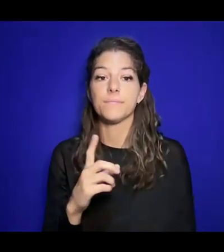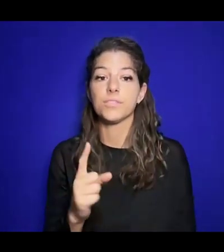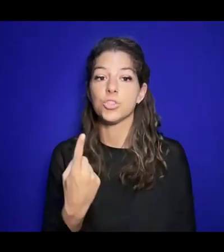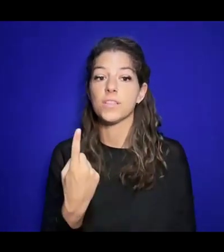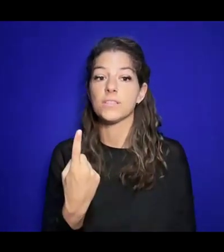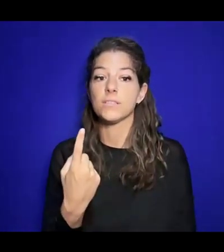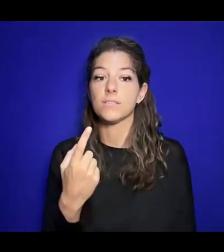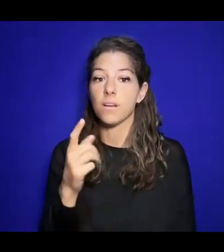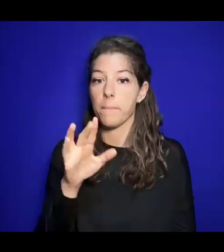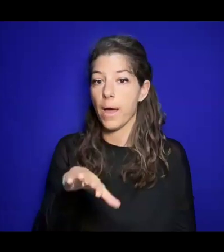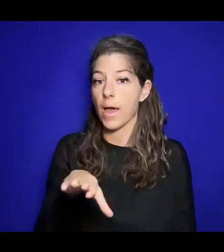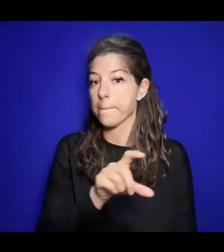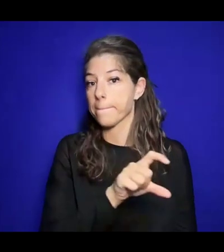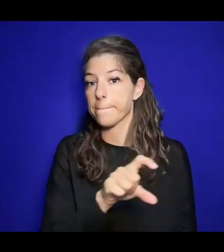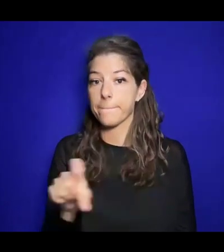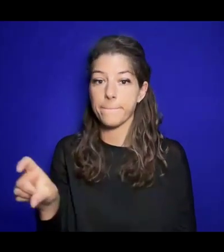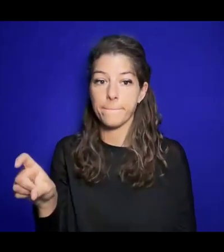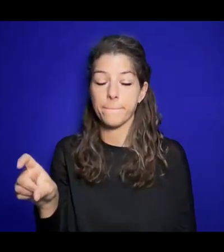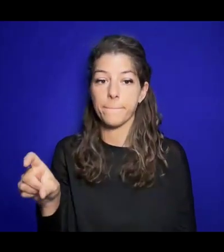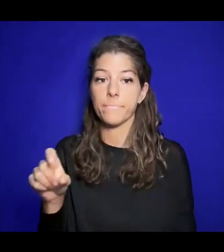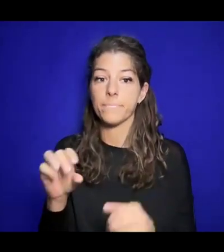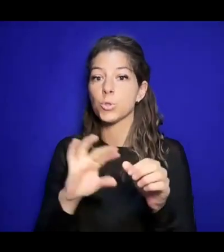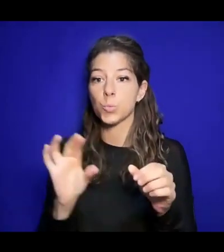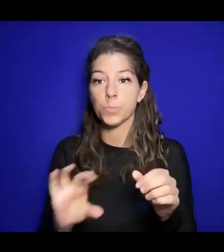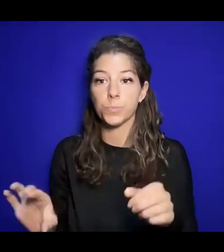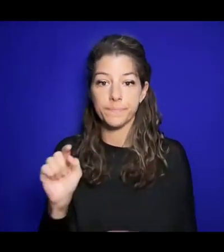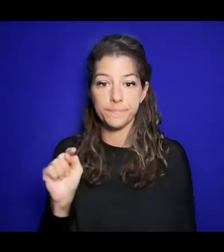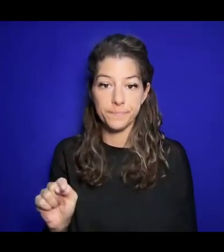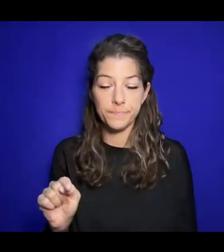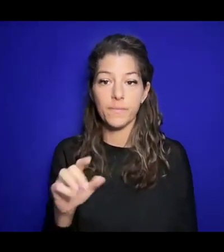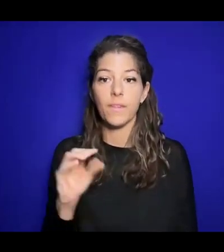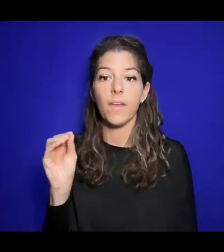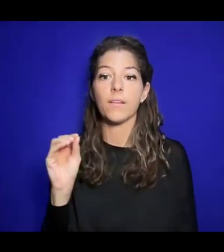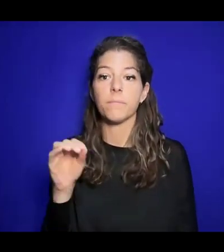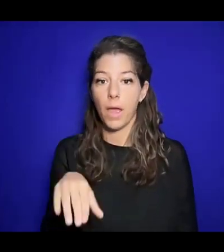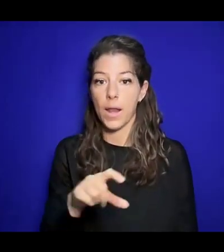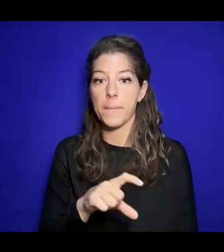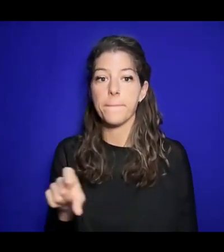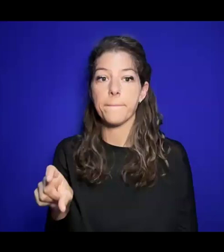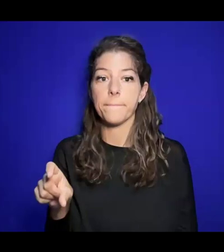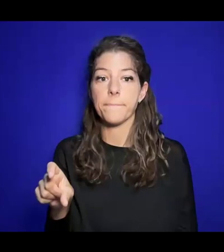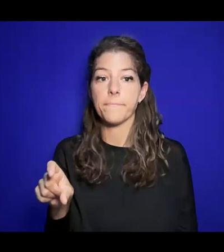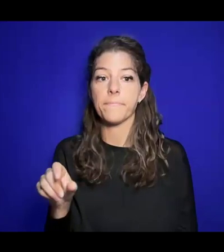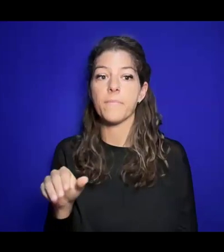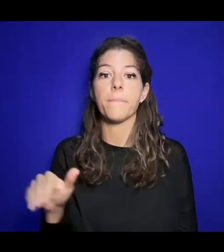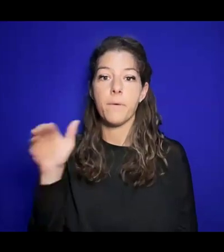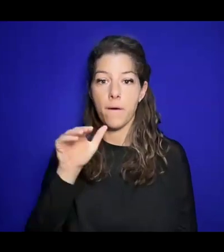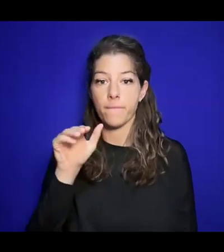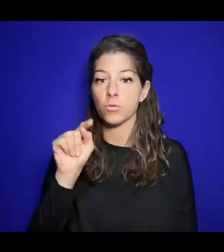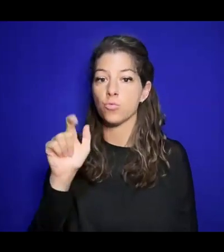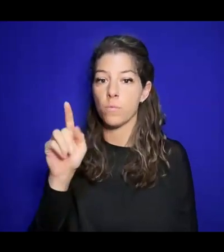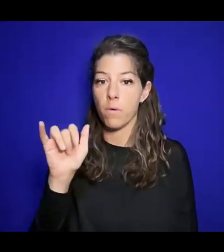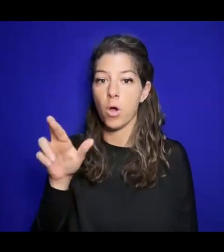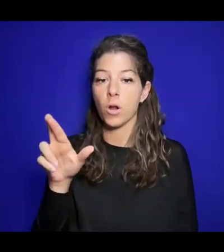go down to the bottom of the Zoom screen, and towards the bottom of the screen above your toolbar, put